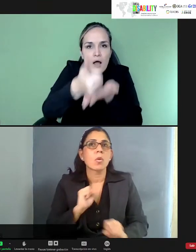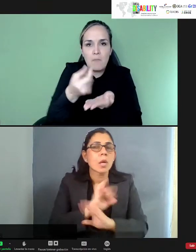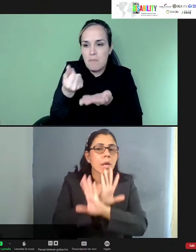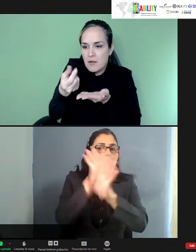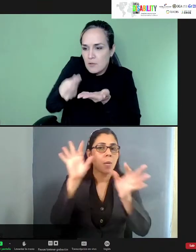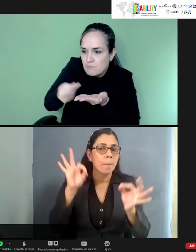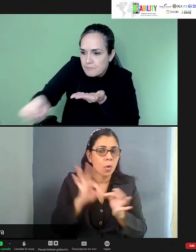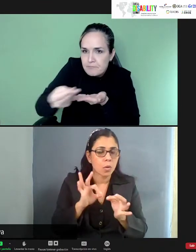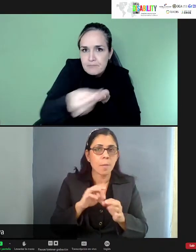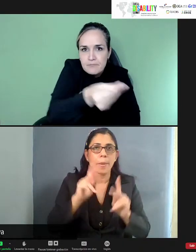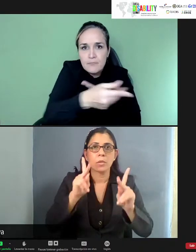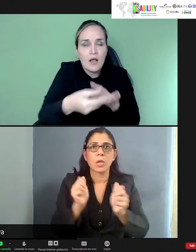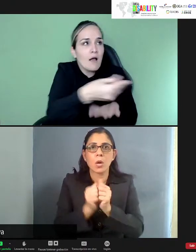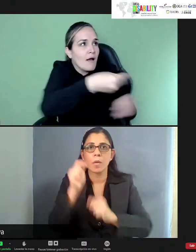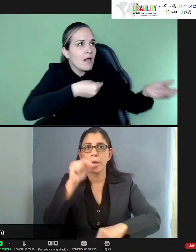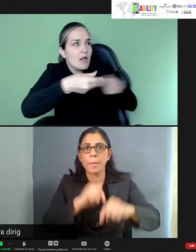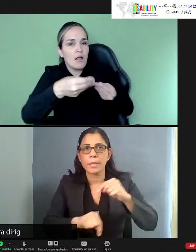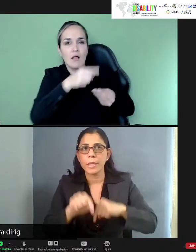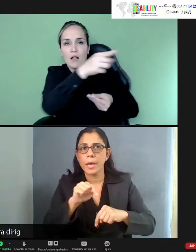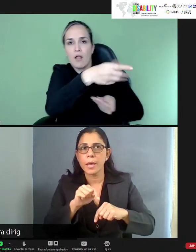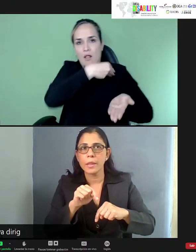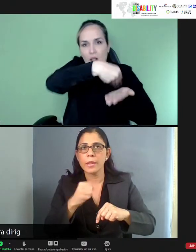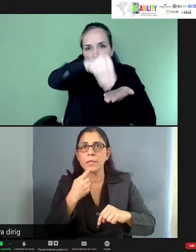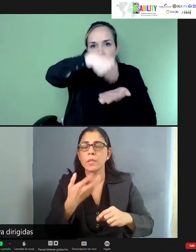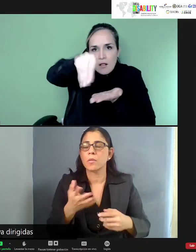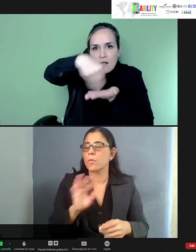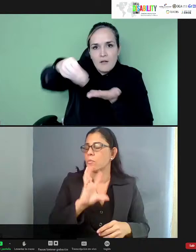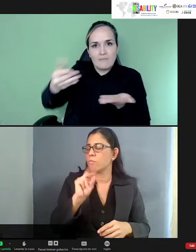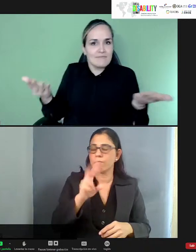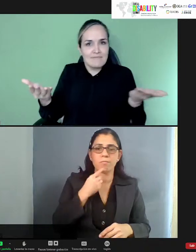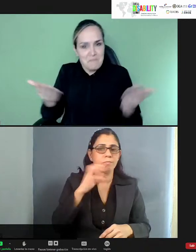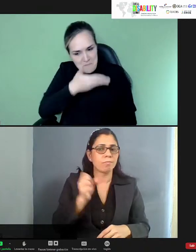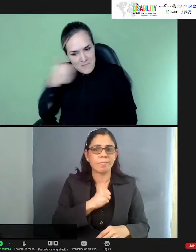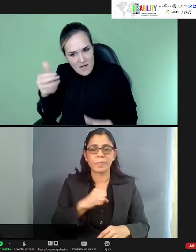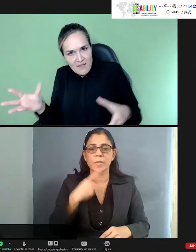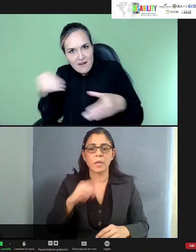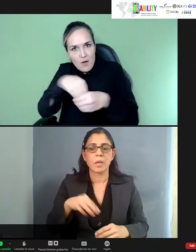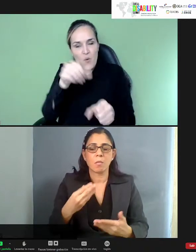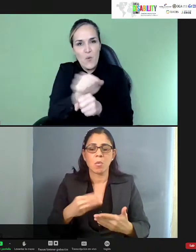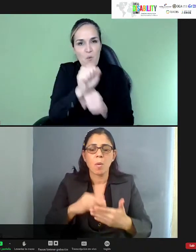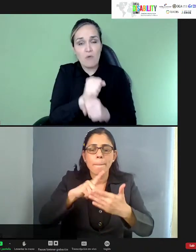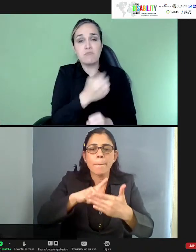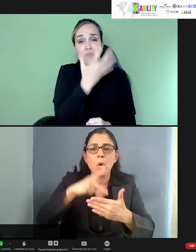so this address specifically for people with disabilities